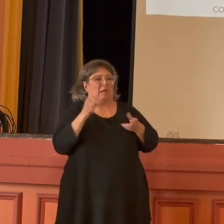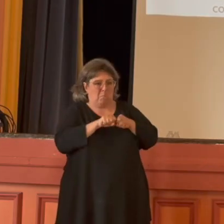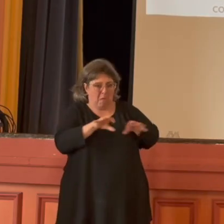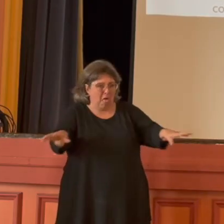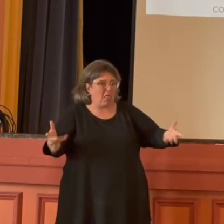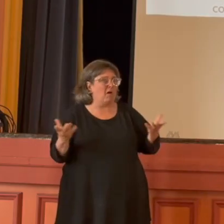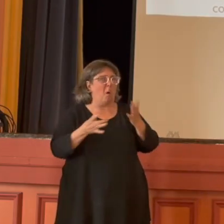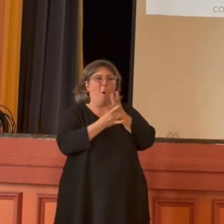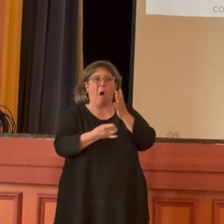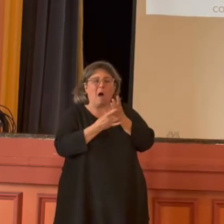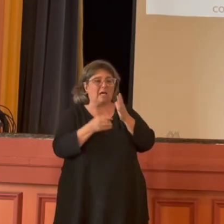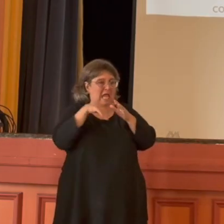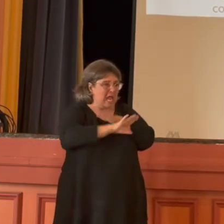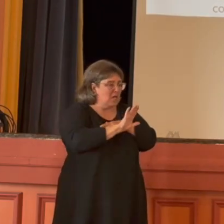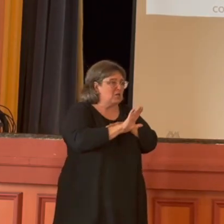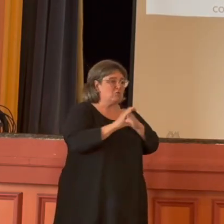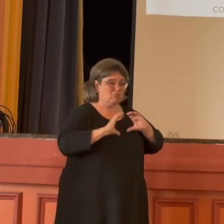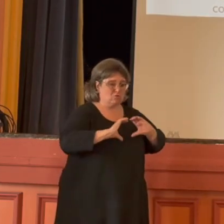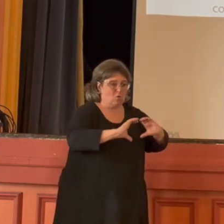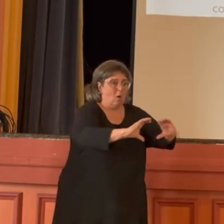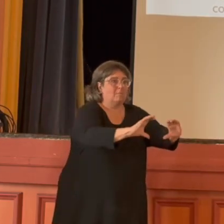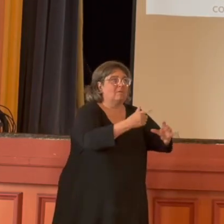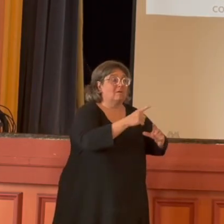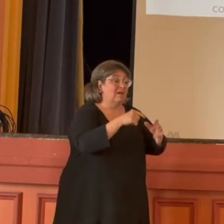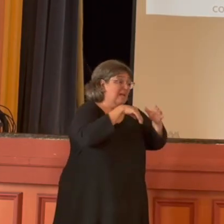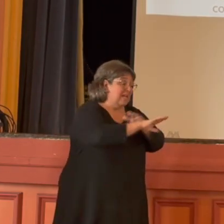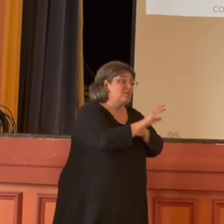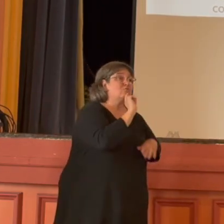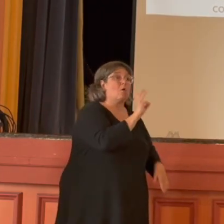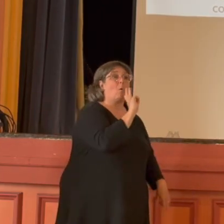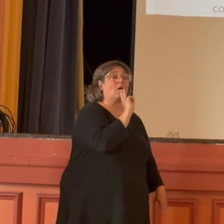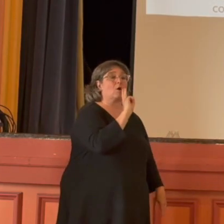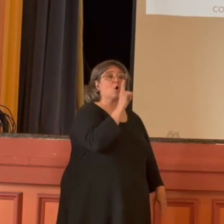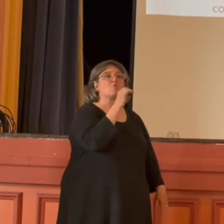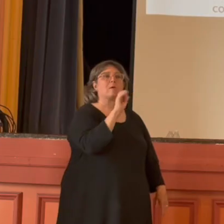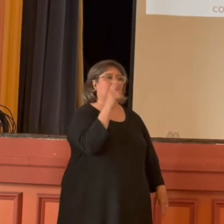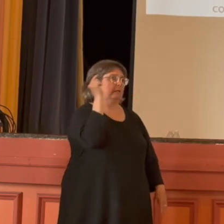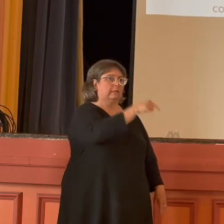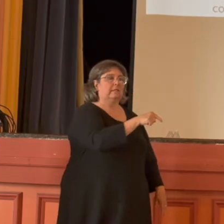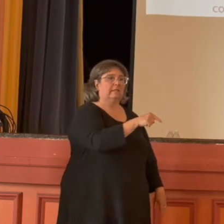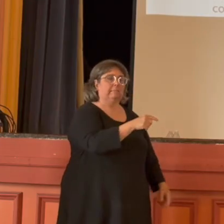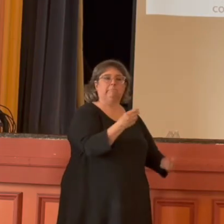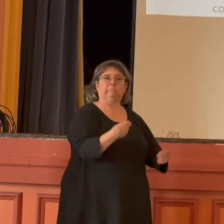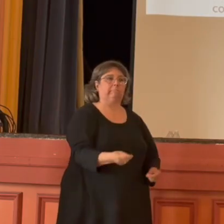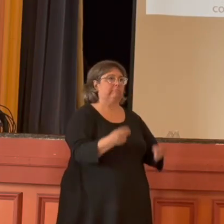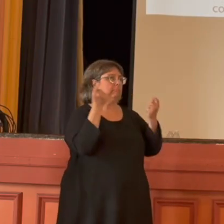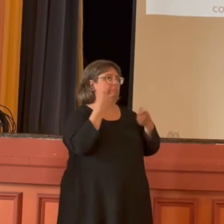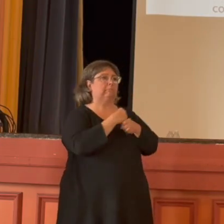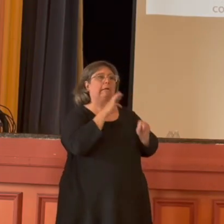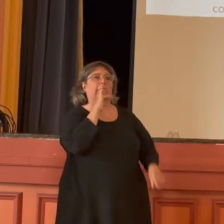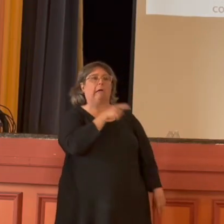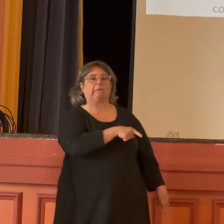spills, it goes into the storm receivers, and that goes right out into Skajackwada Creek and immediately is causing